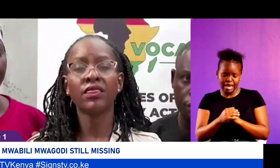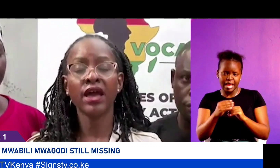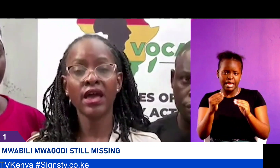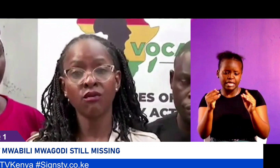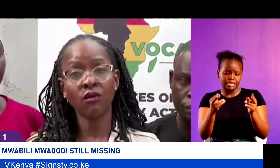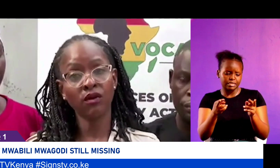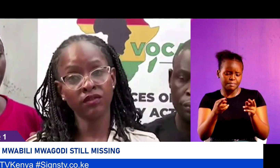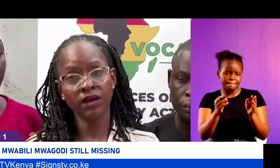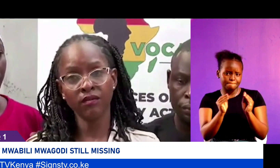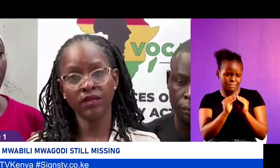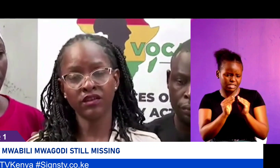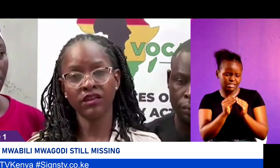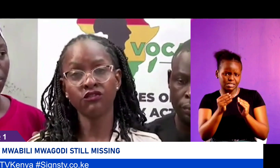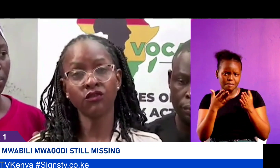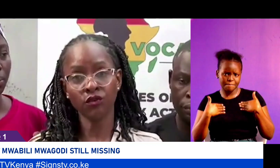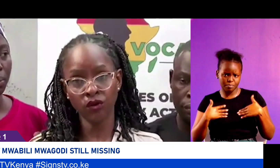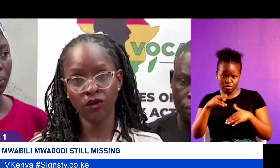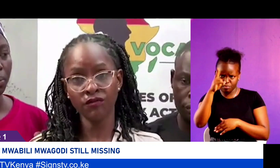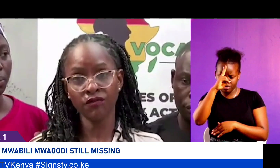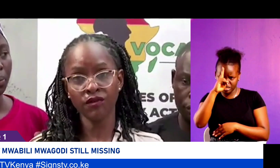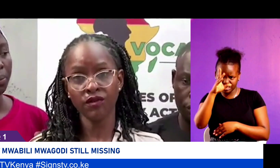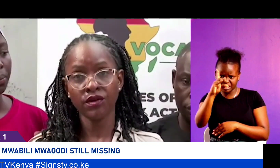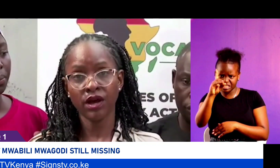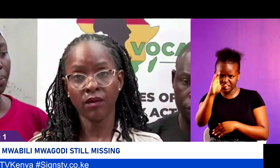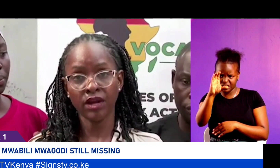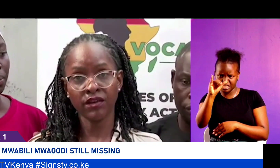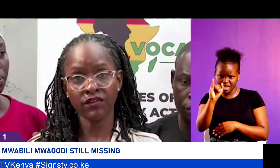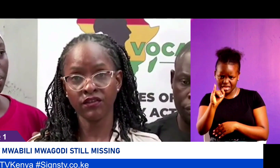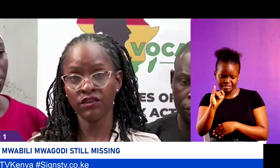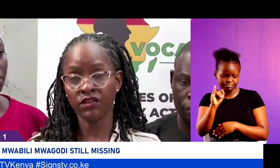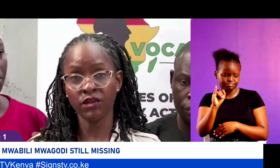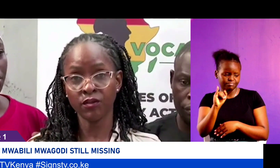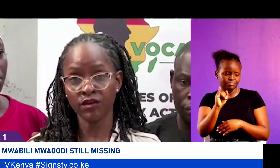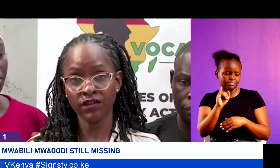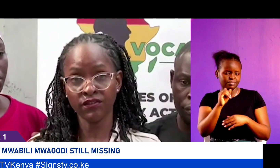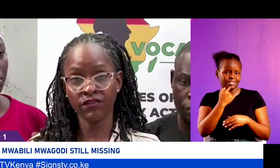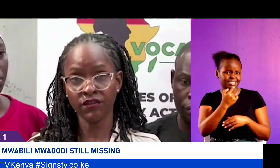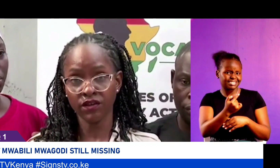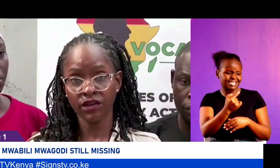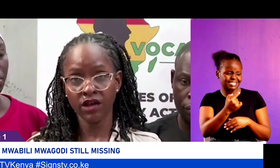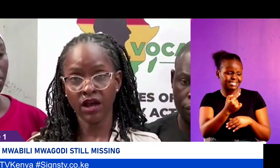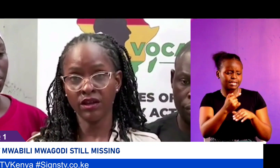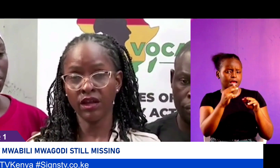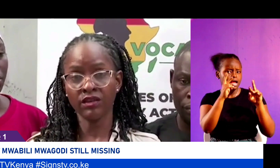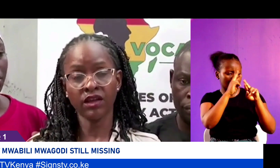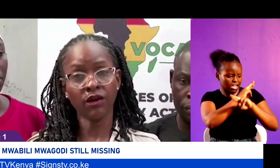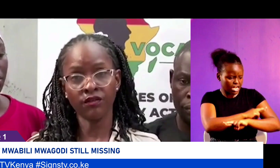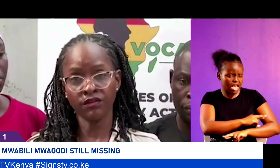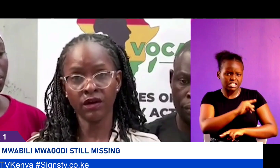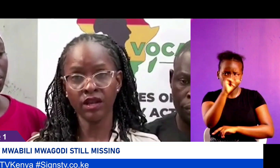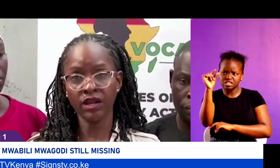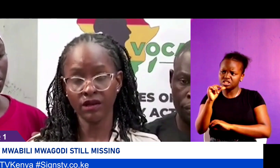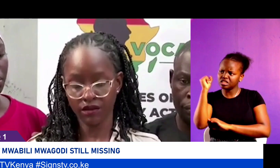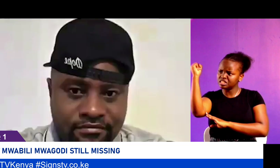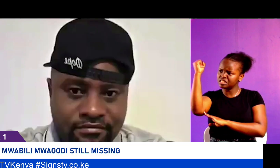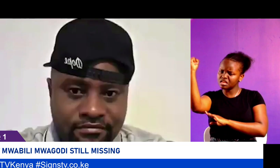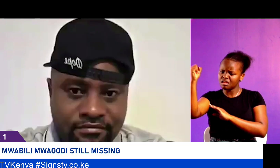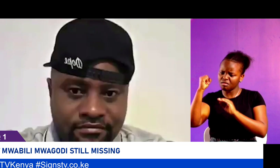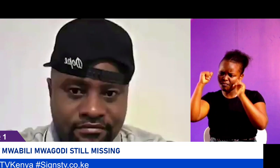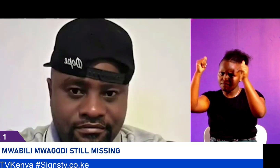they warned them that he should cool off matters the Gen Z protests. and take care of his family. Failure to